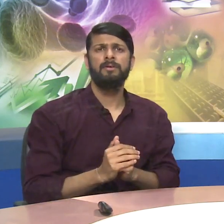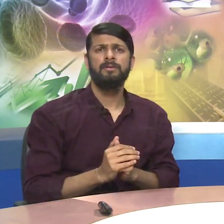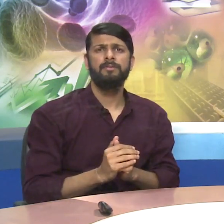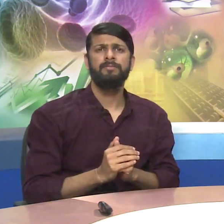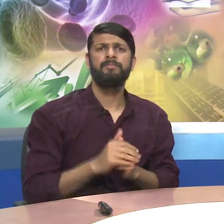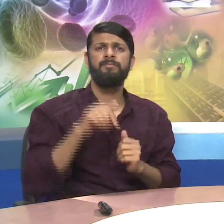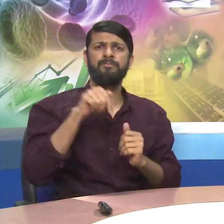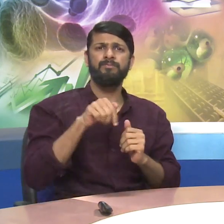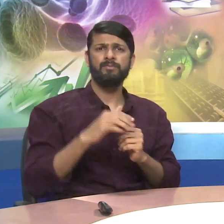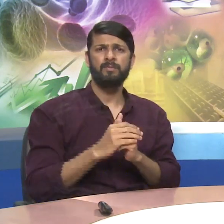Also,